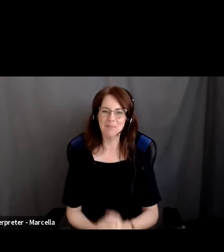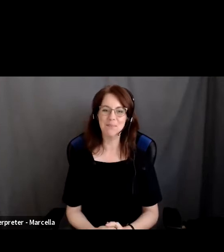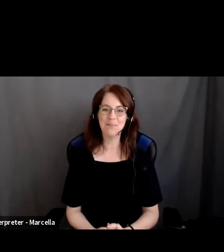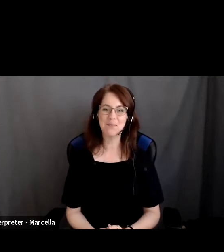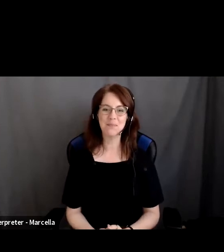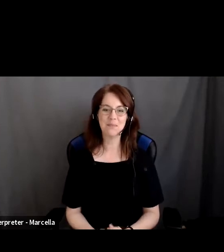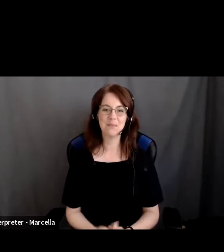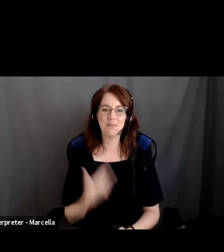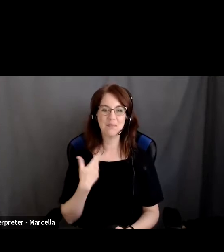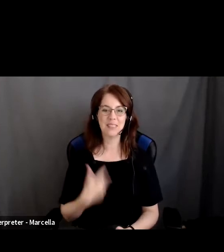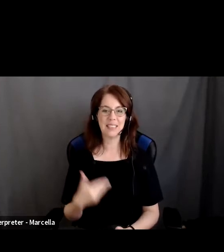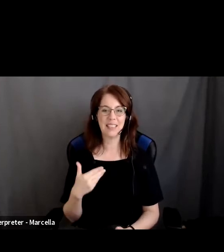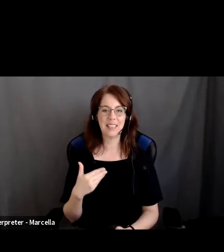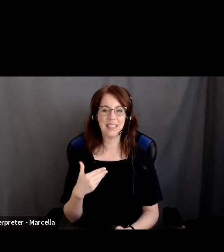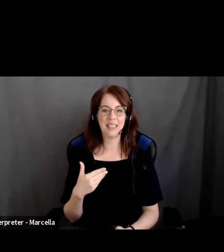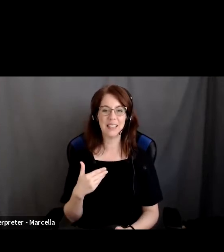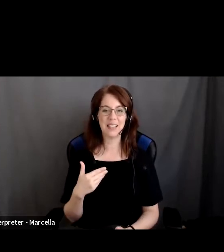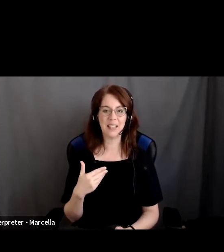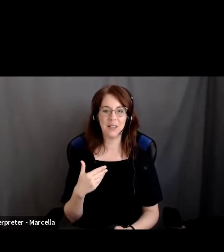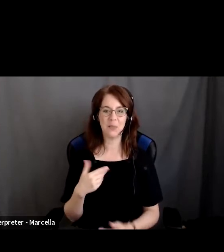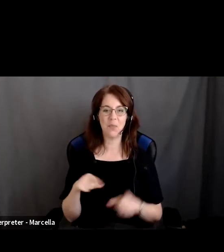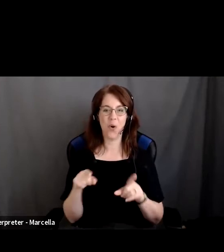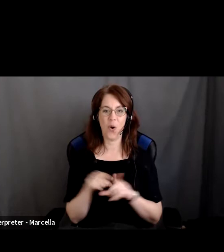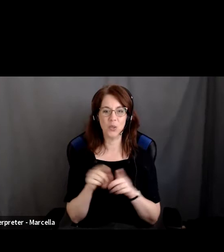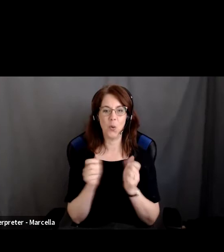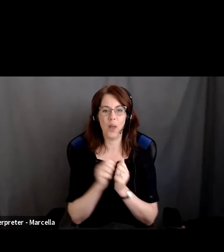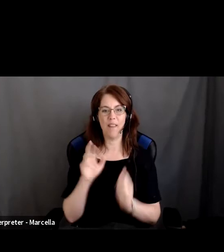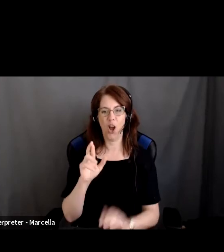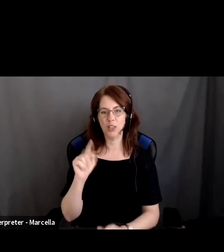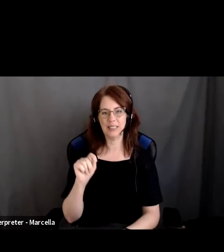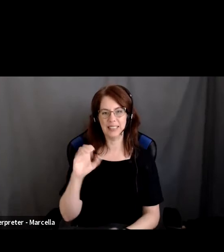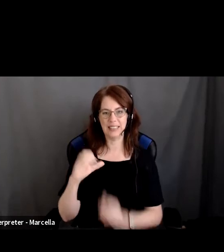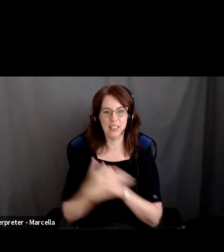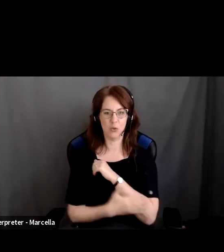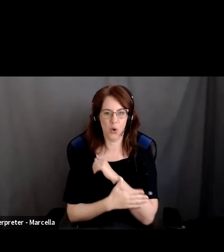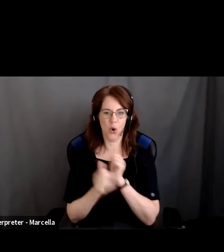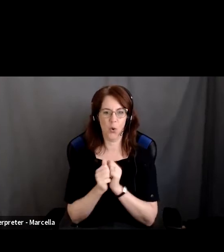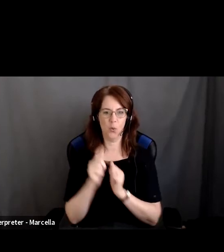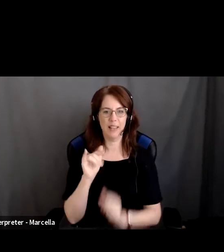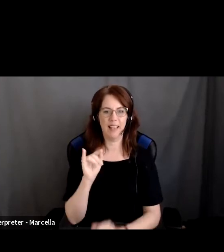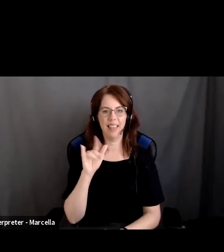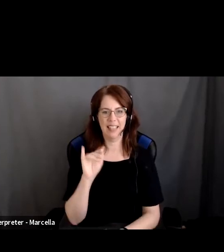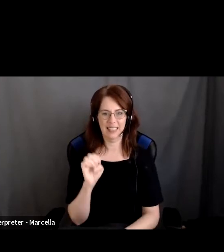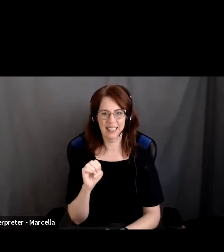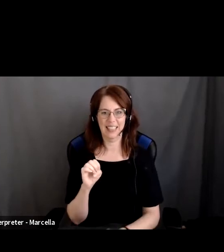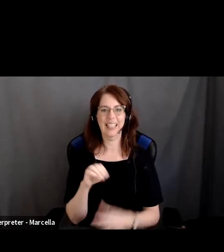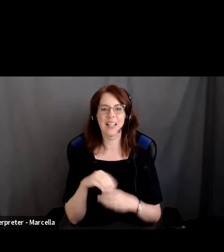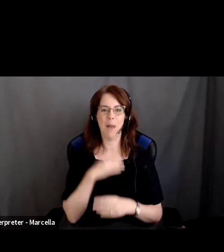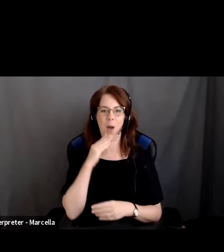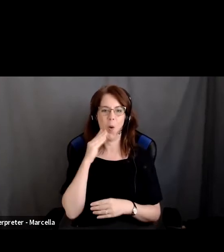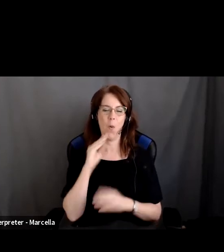I am also with RTC Rural with Lily in my home office in Missoula,